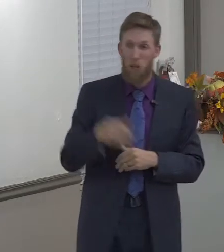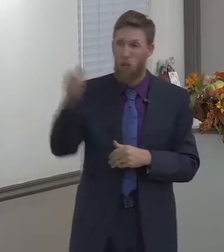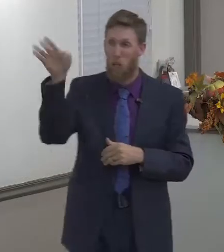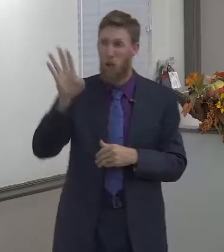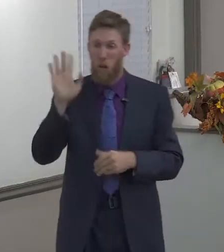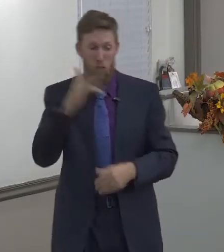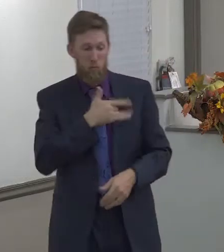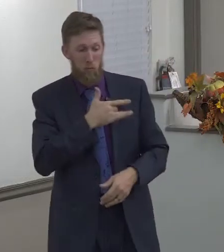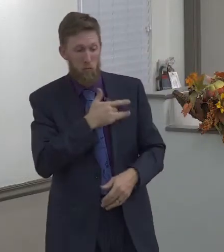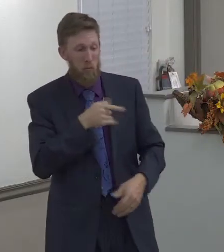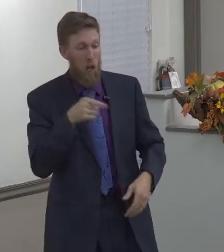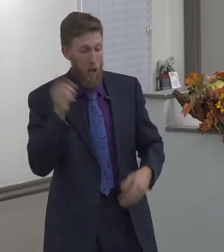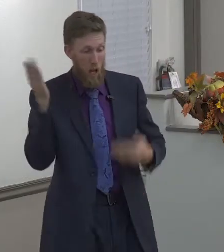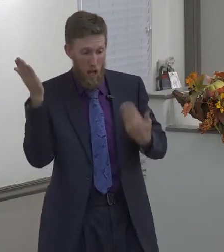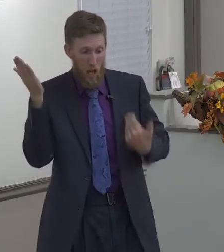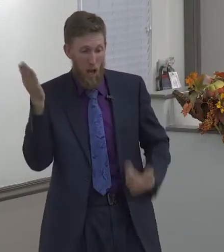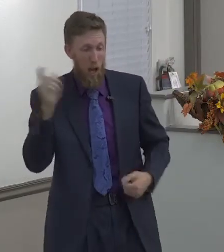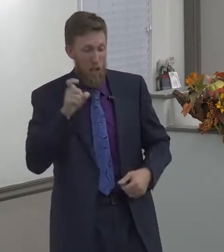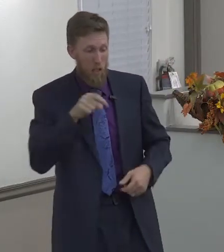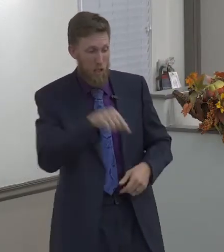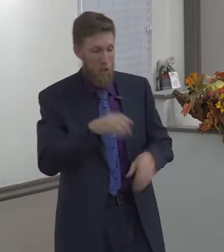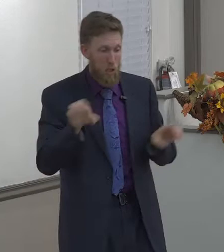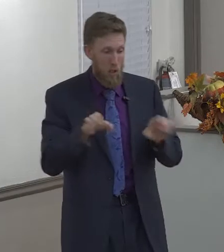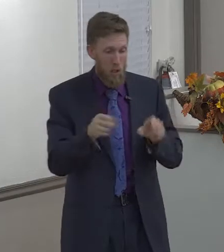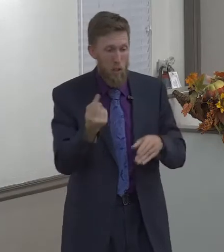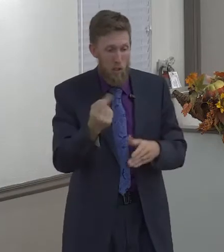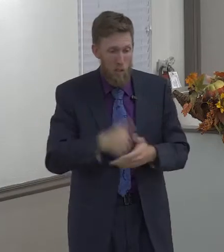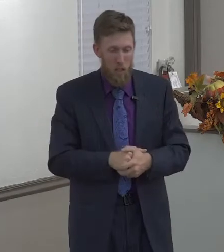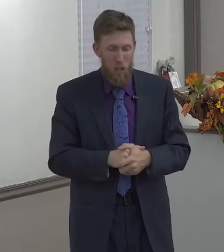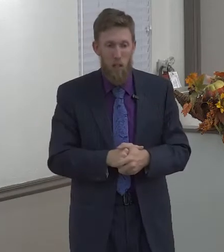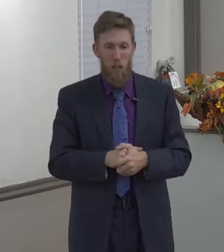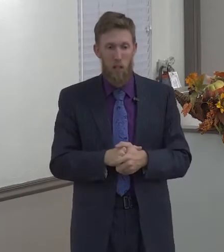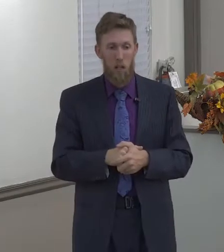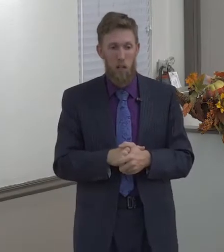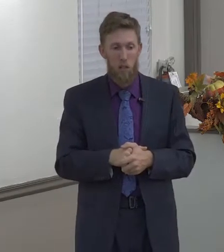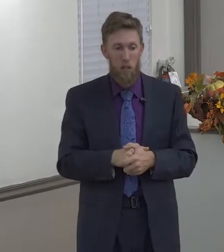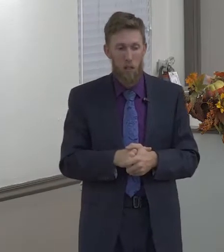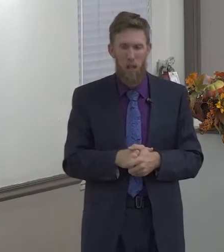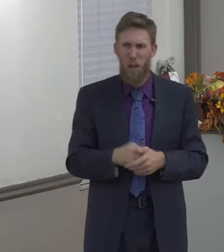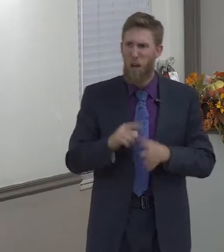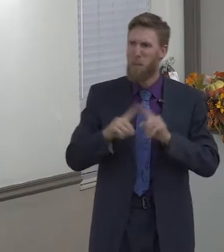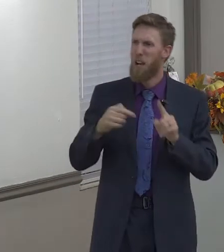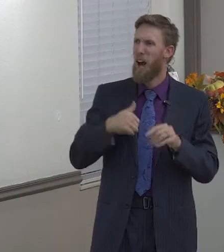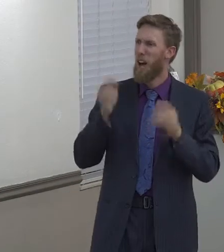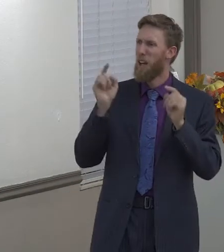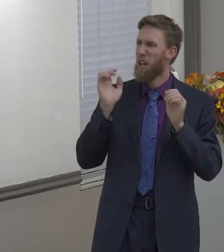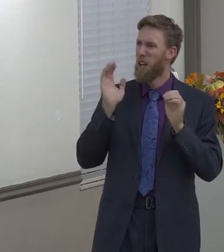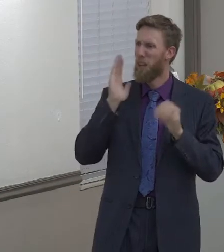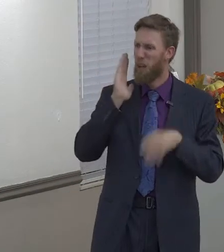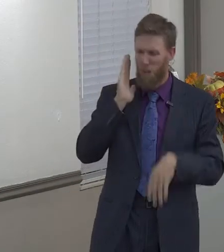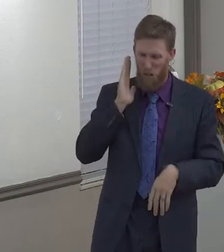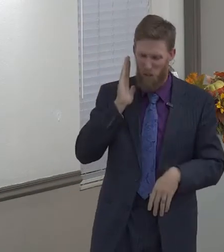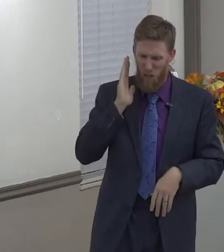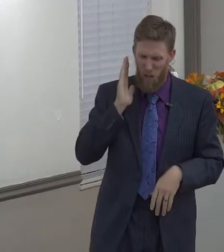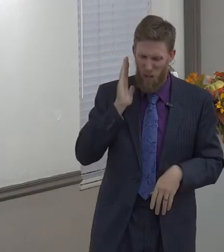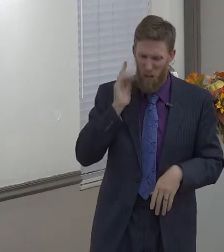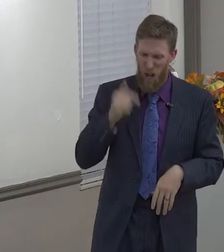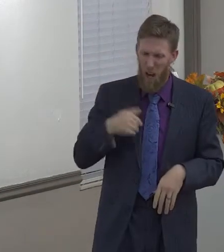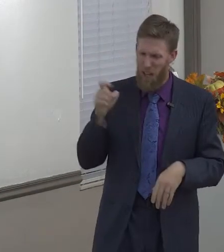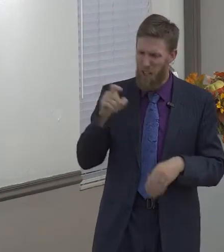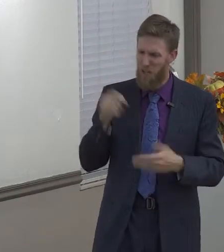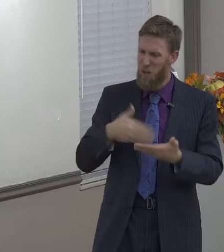that I have to do some sort of preparation the night before. God gave them a role in the church. God set them in the